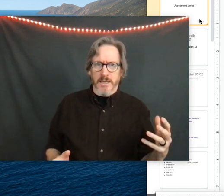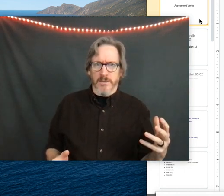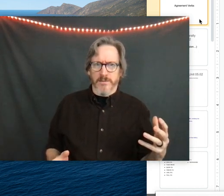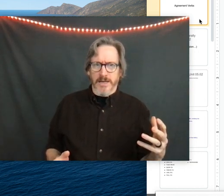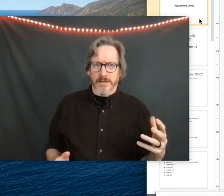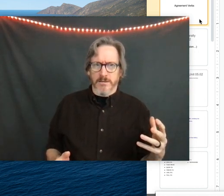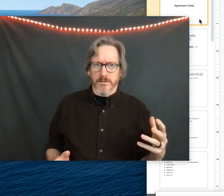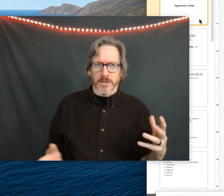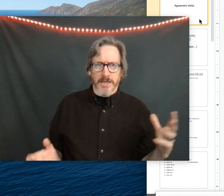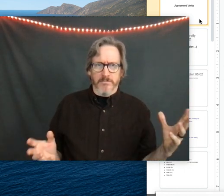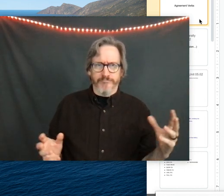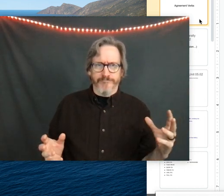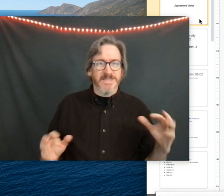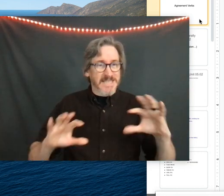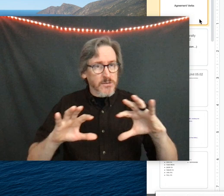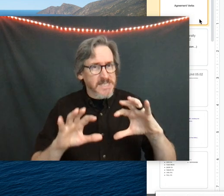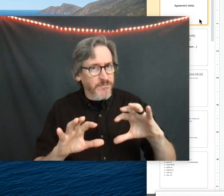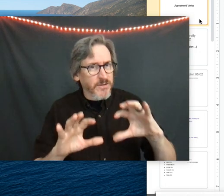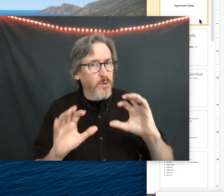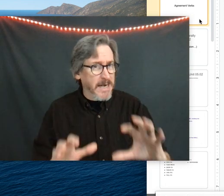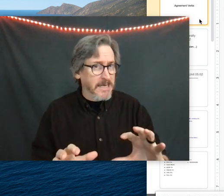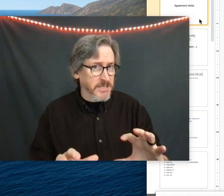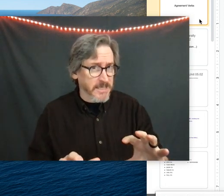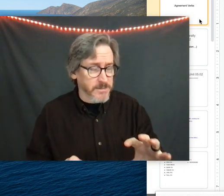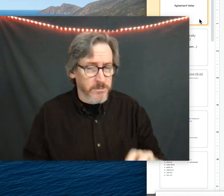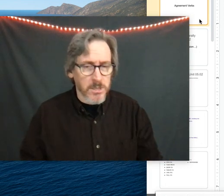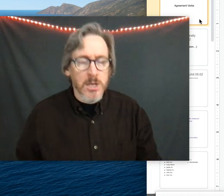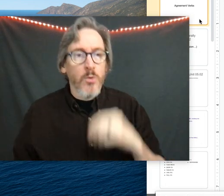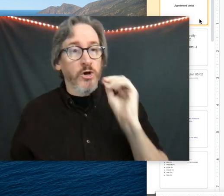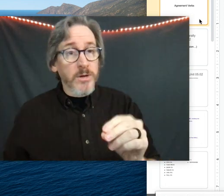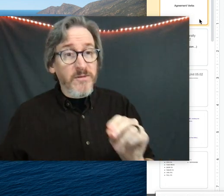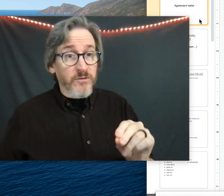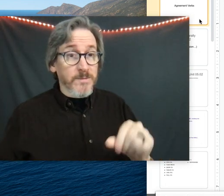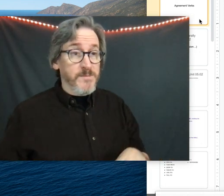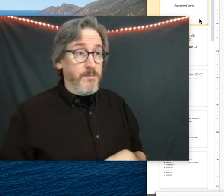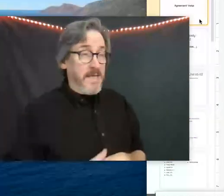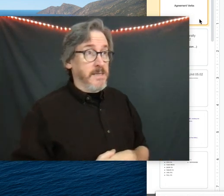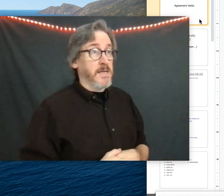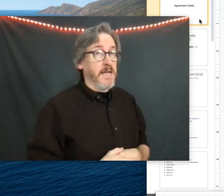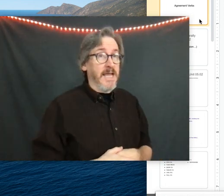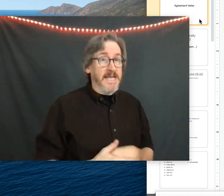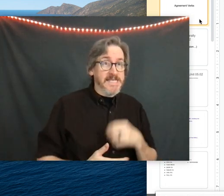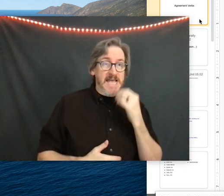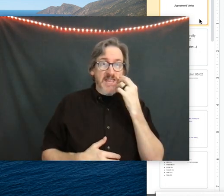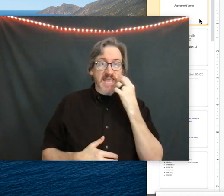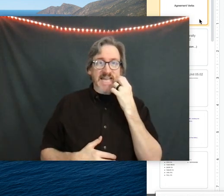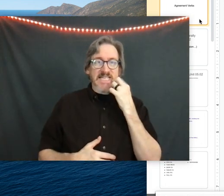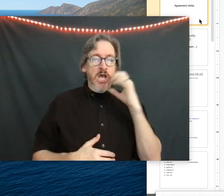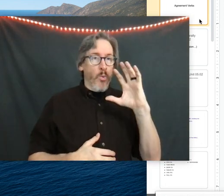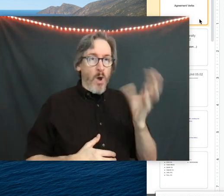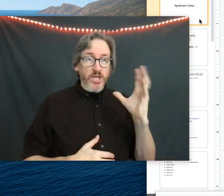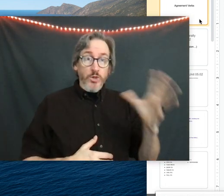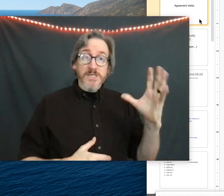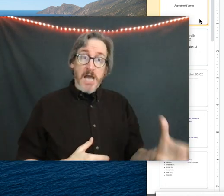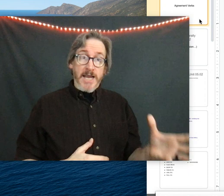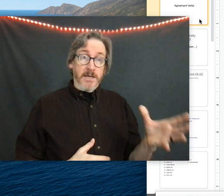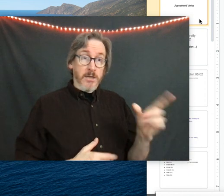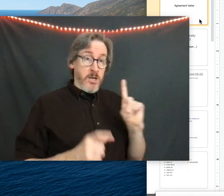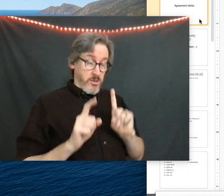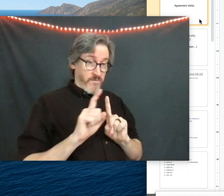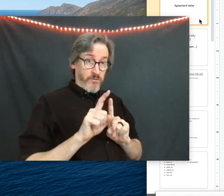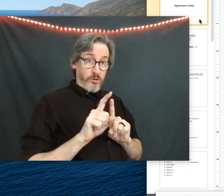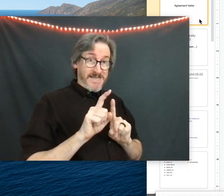like it sounds different than what it actually is. What agreement verbs mean is that what you